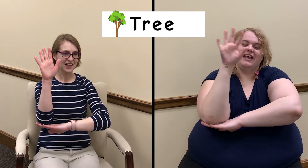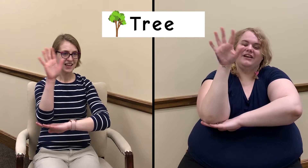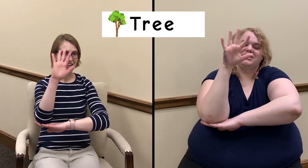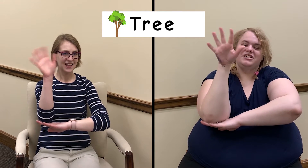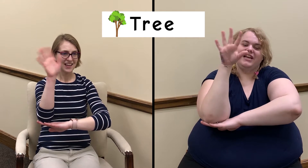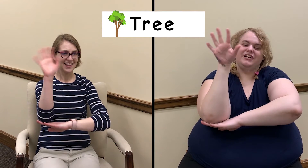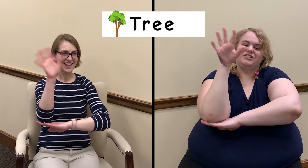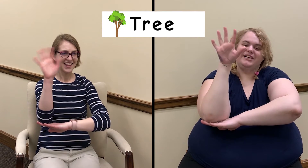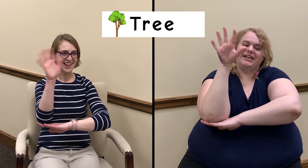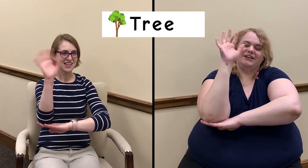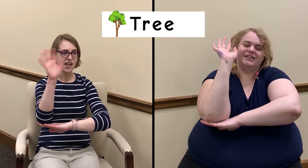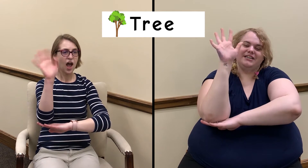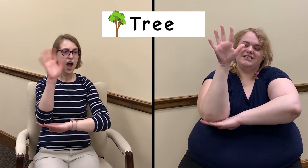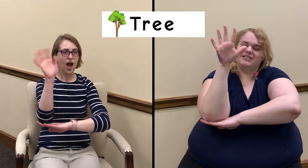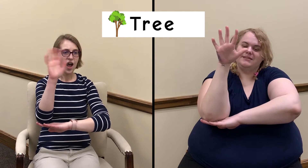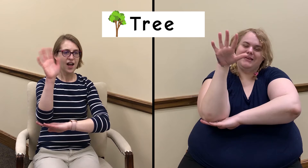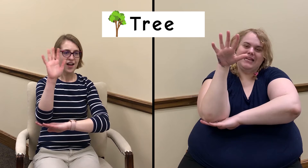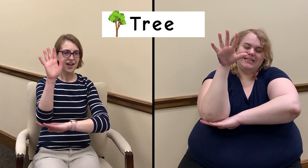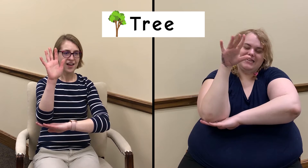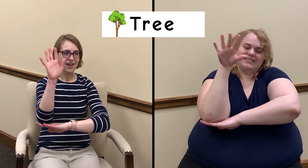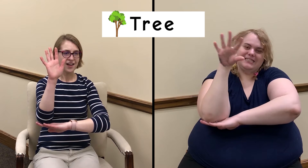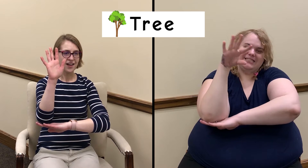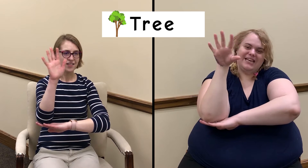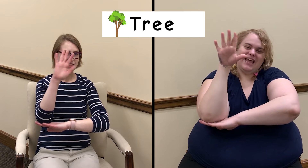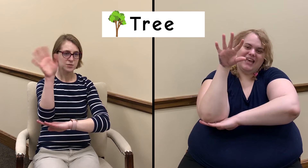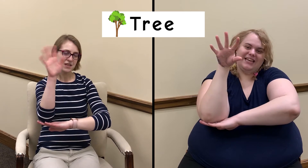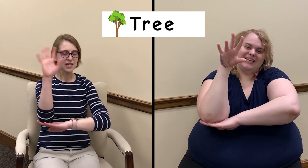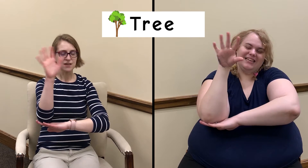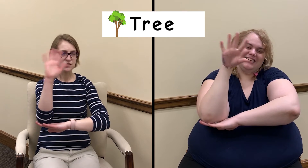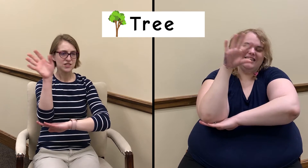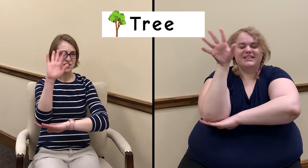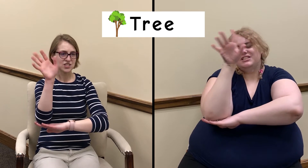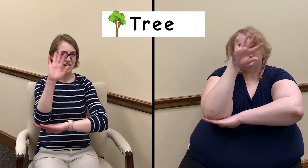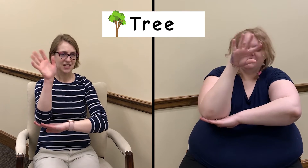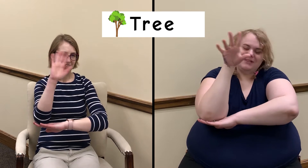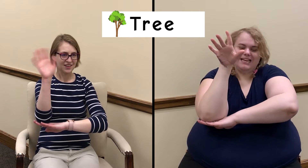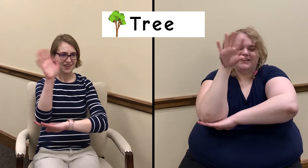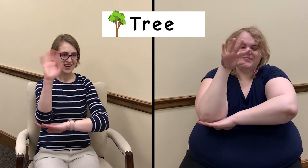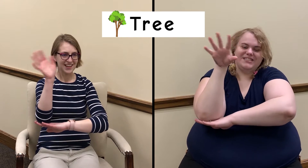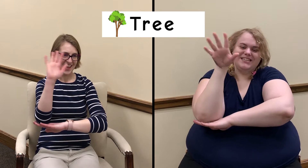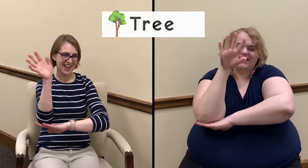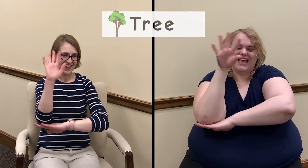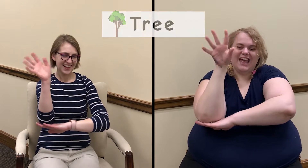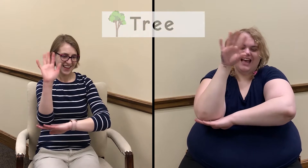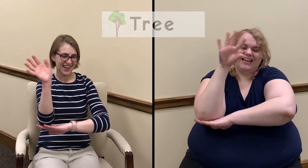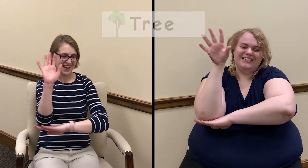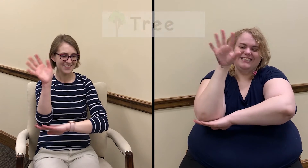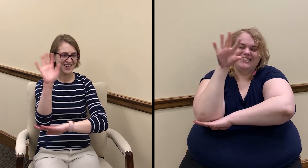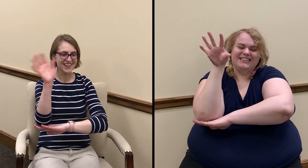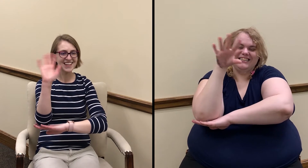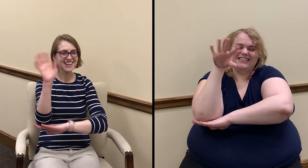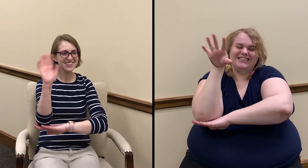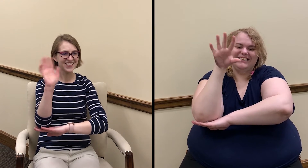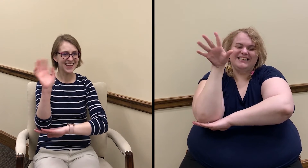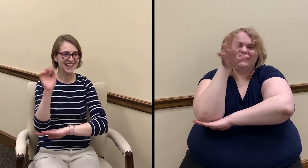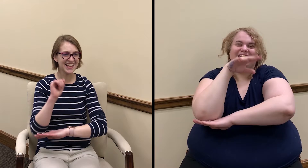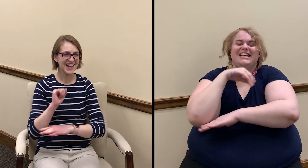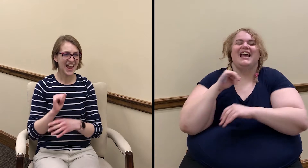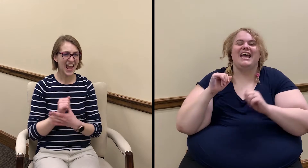you can shake your tree or you can just be like this. Yeah. Some leaves. Just some leaves. Yeah. All right. Right.